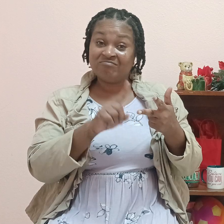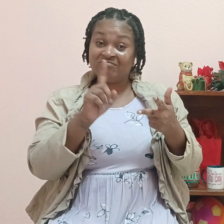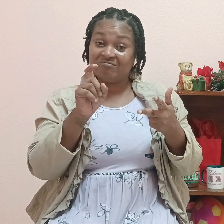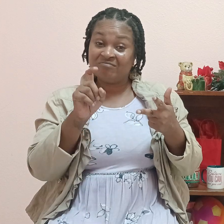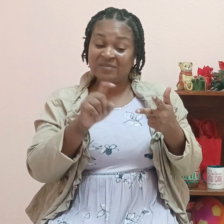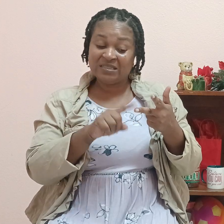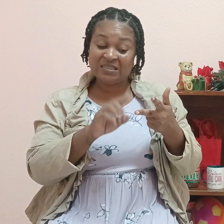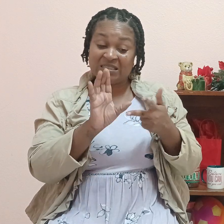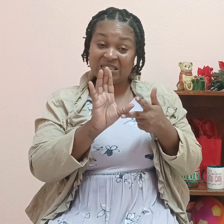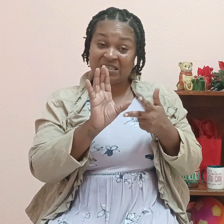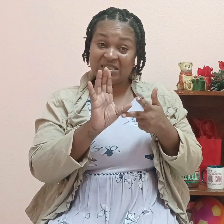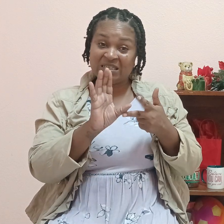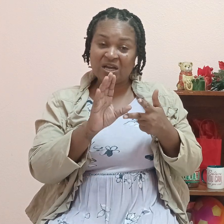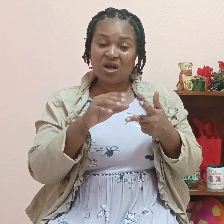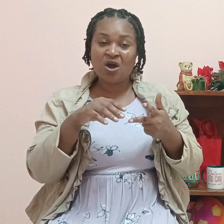C, curry goat,